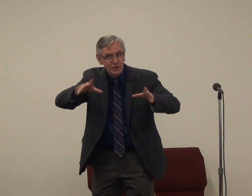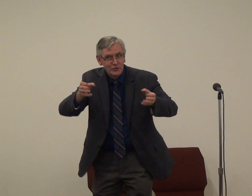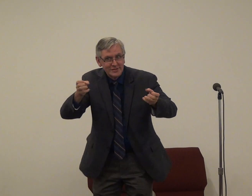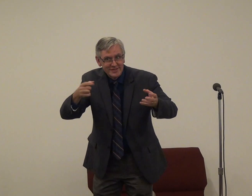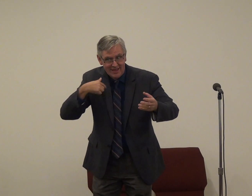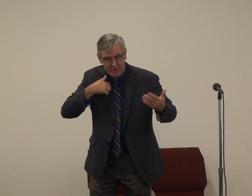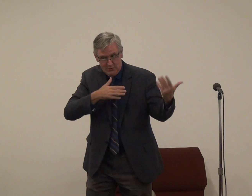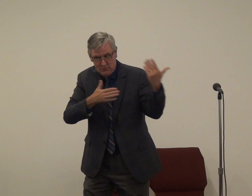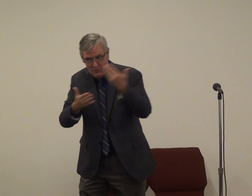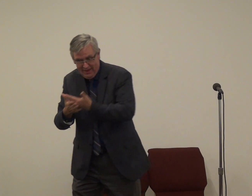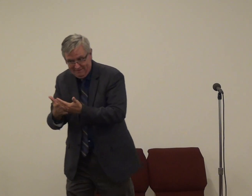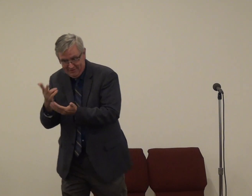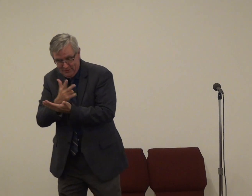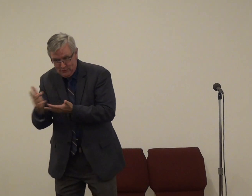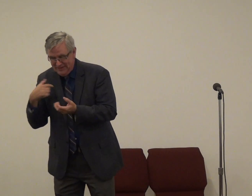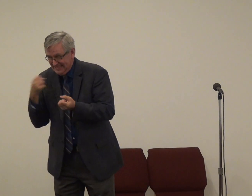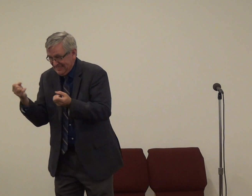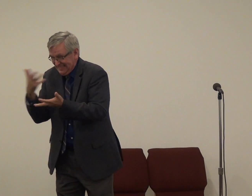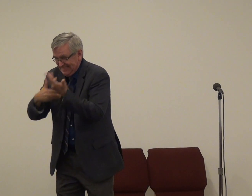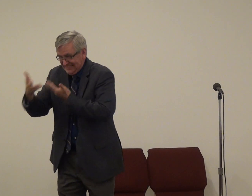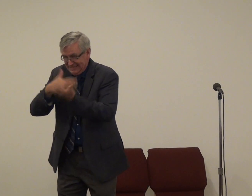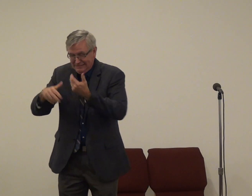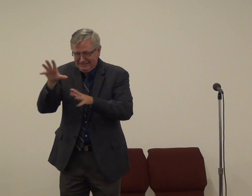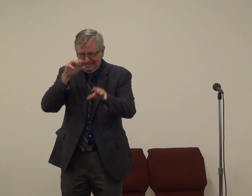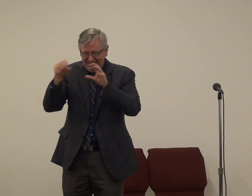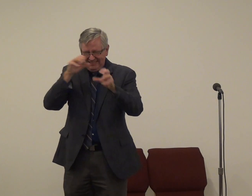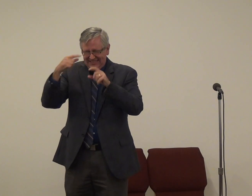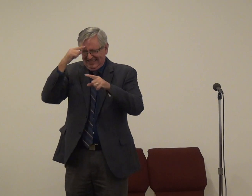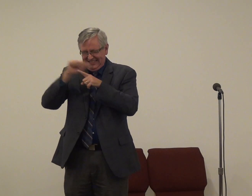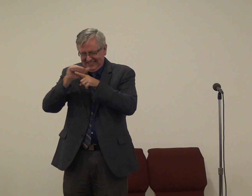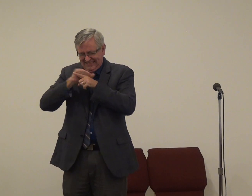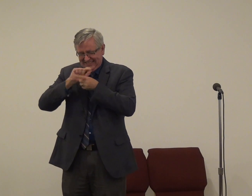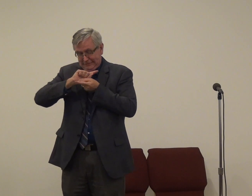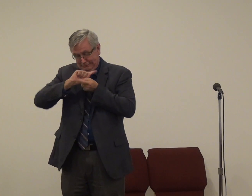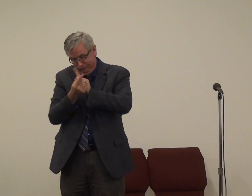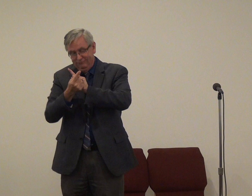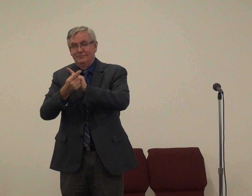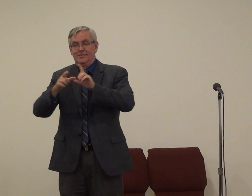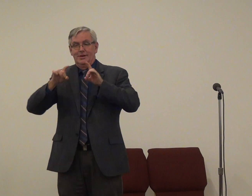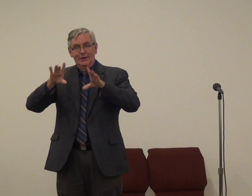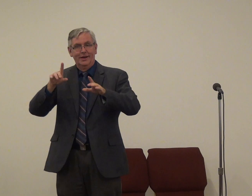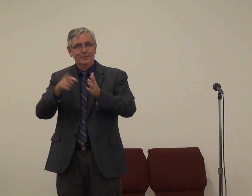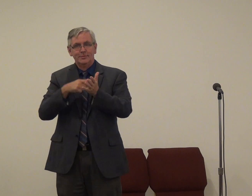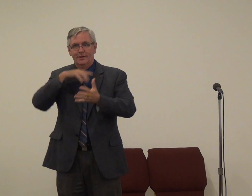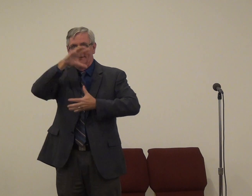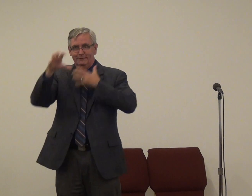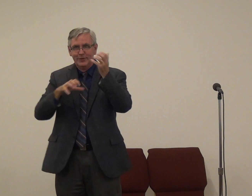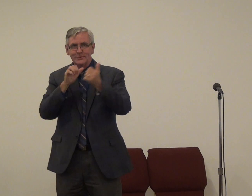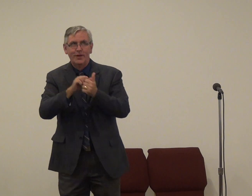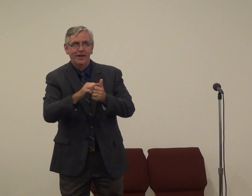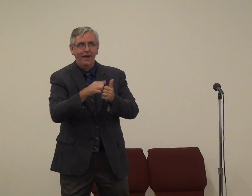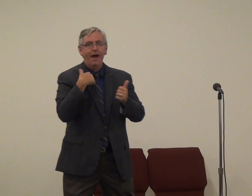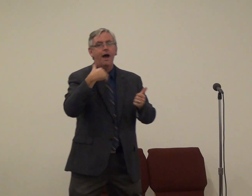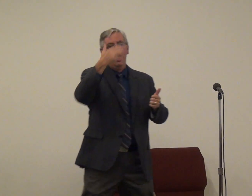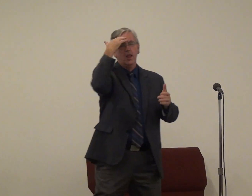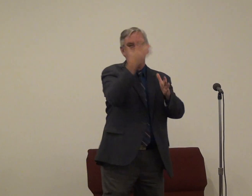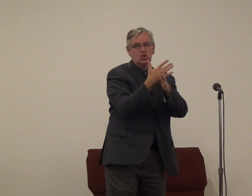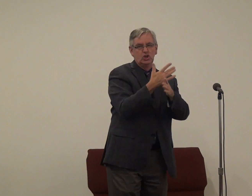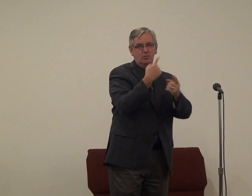did music, and we did it all in Australian Sign Language. I'd been there 3 weeks, and I was just learning all the sign language I could while I was there. Now,